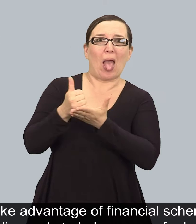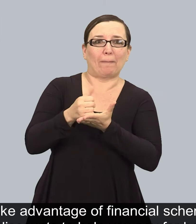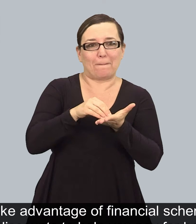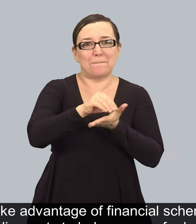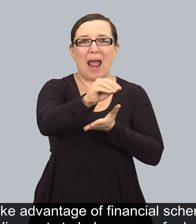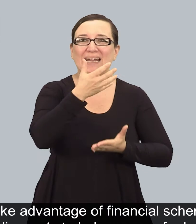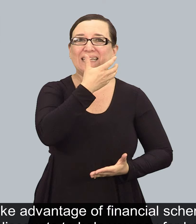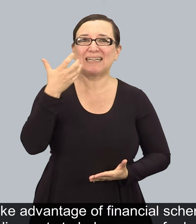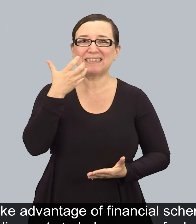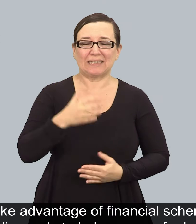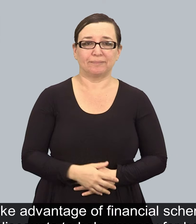heating.